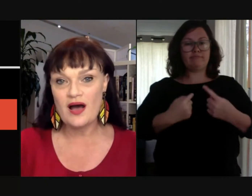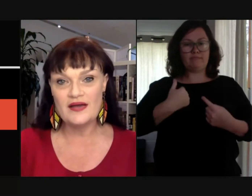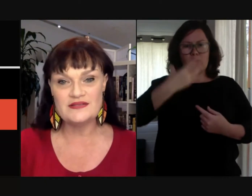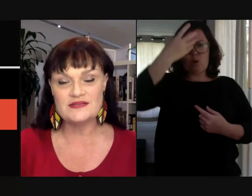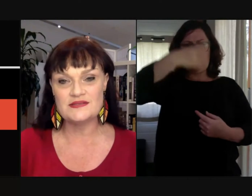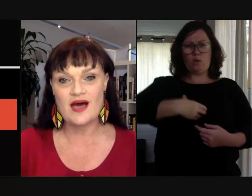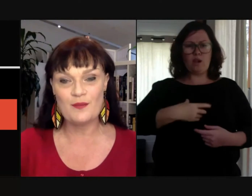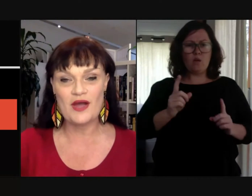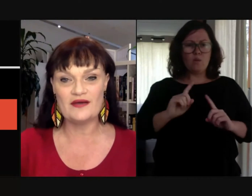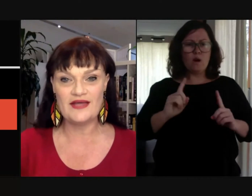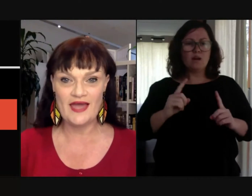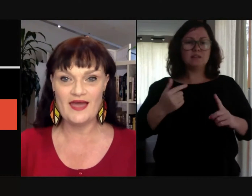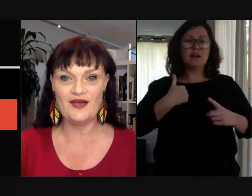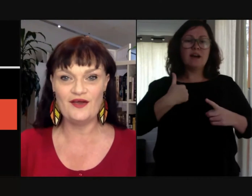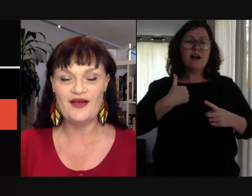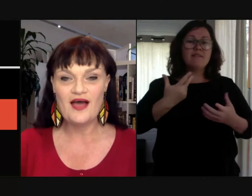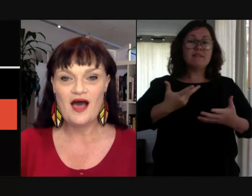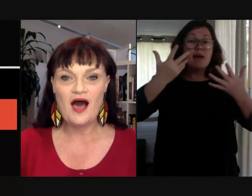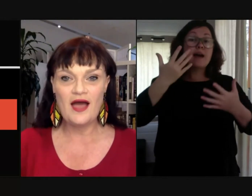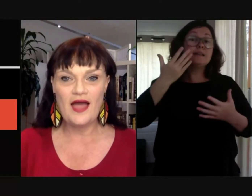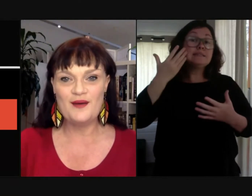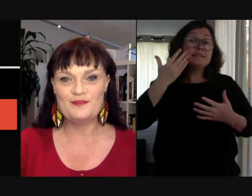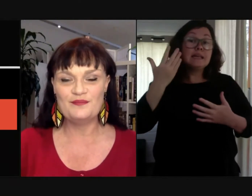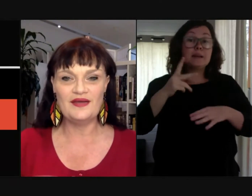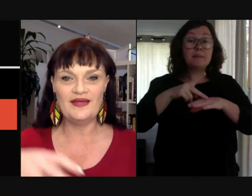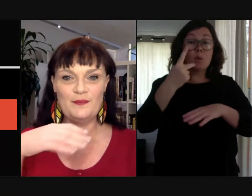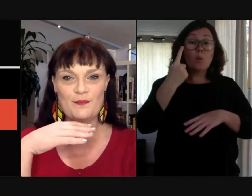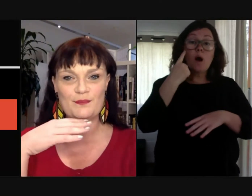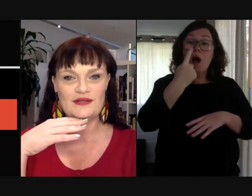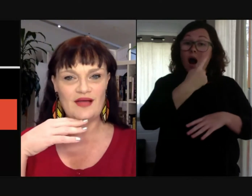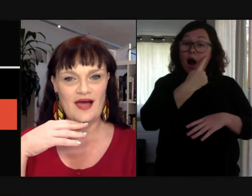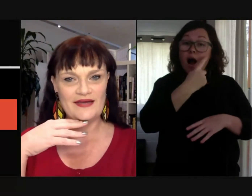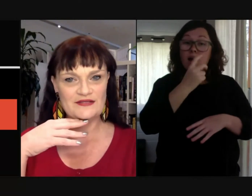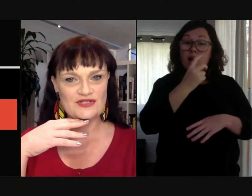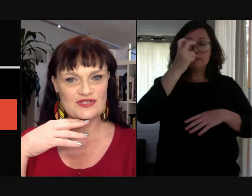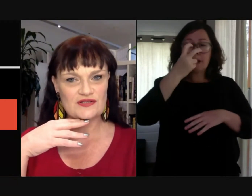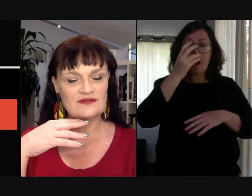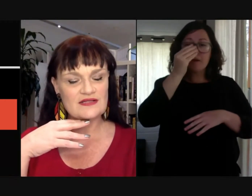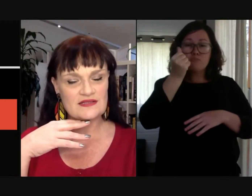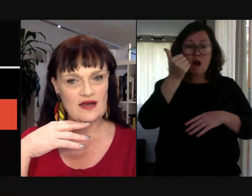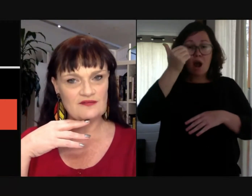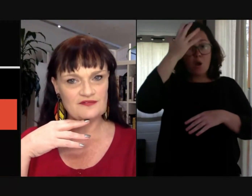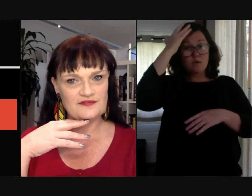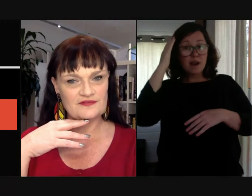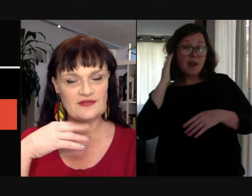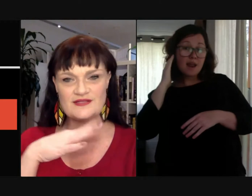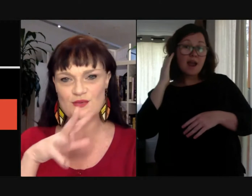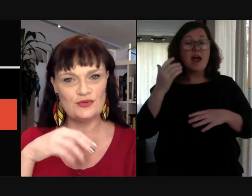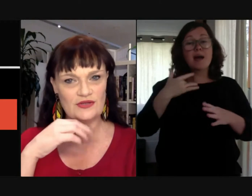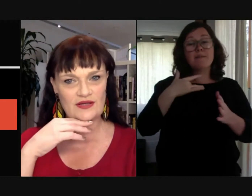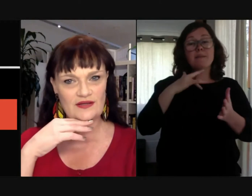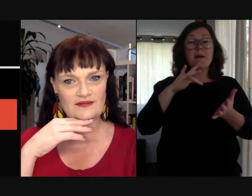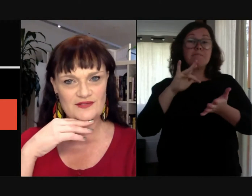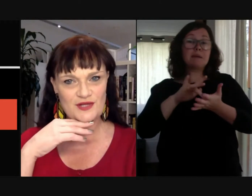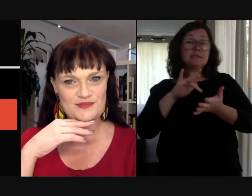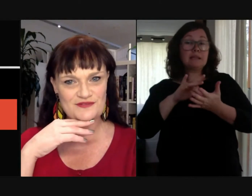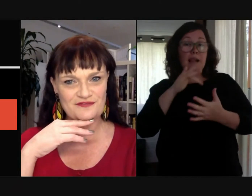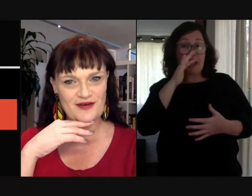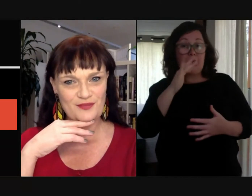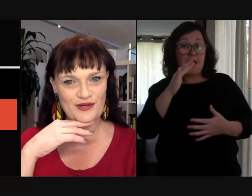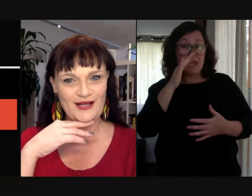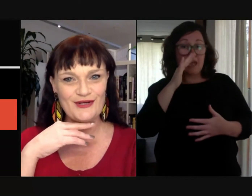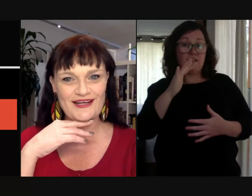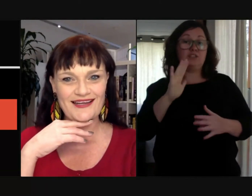blue eyes, dark brown hair. I am in middle age. That's enough. That's all you need in terms